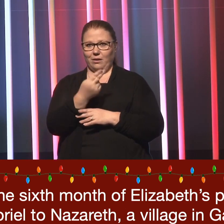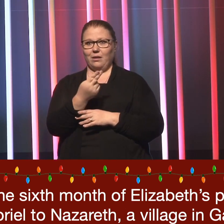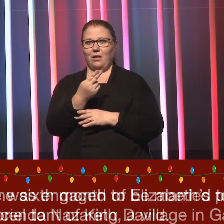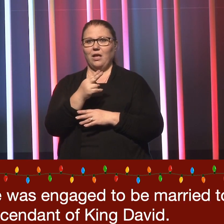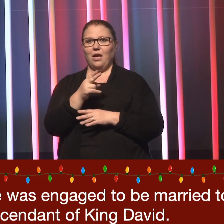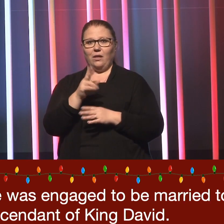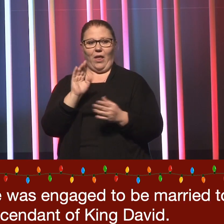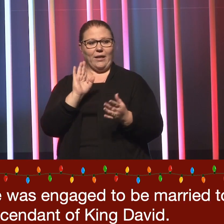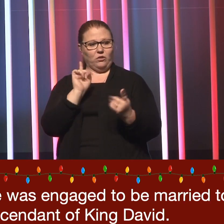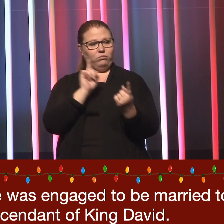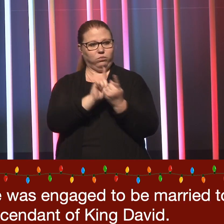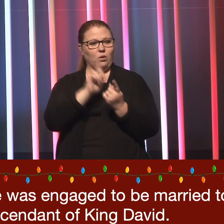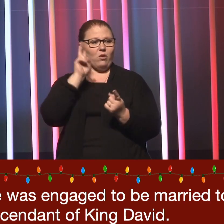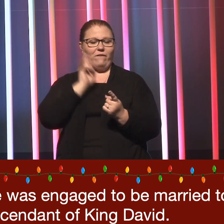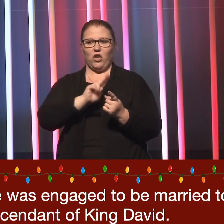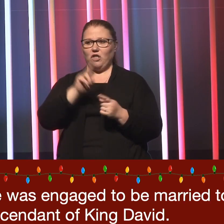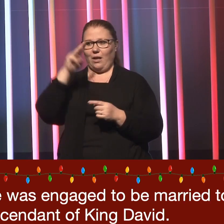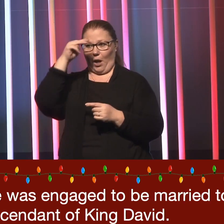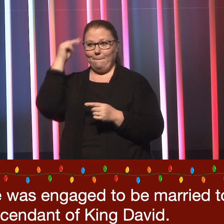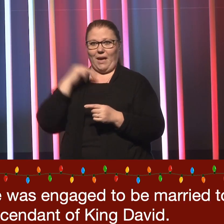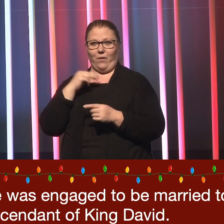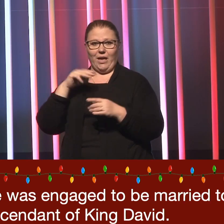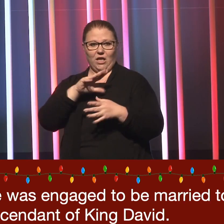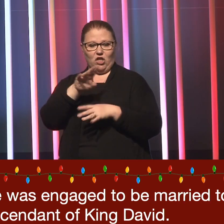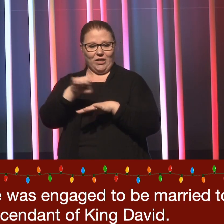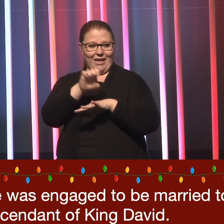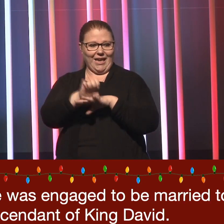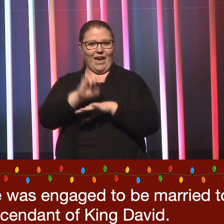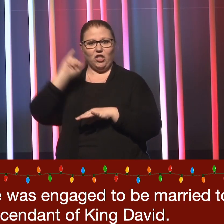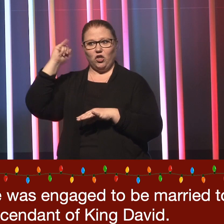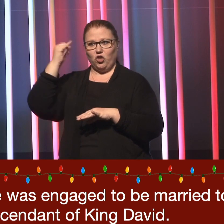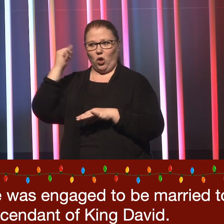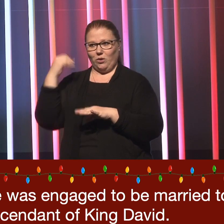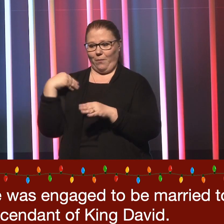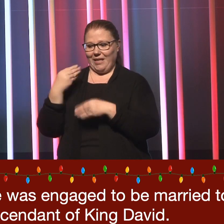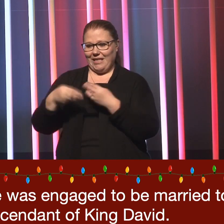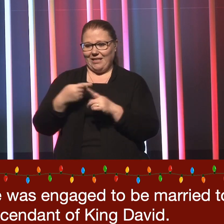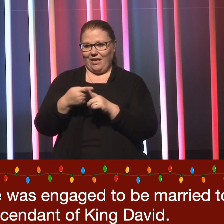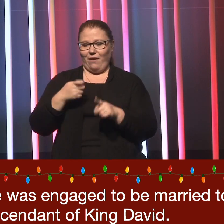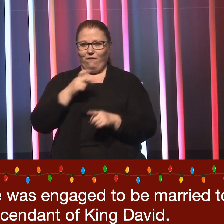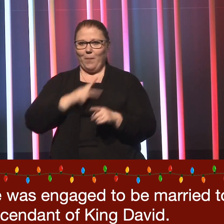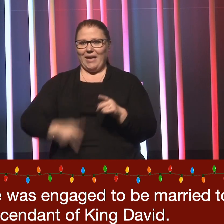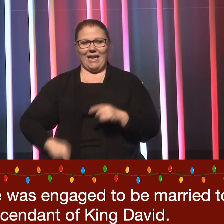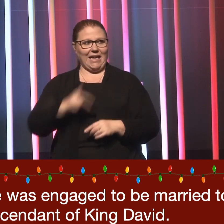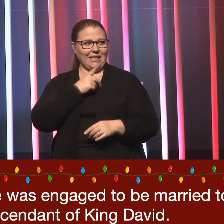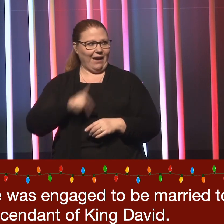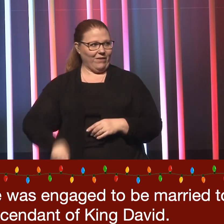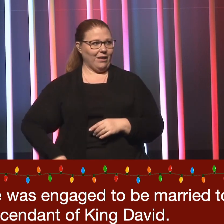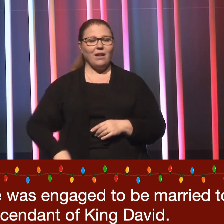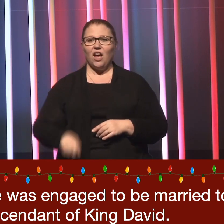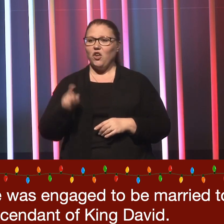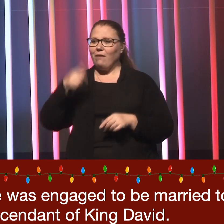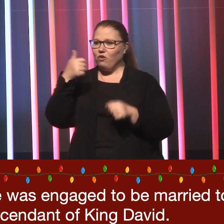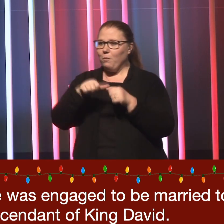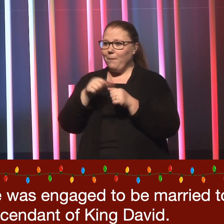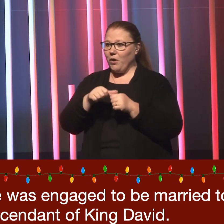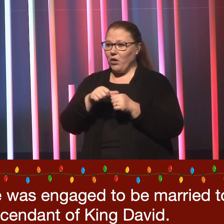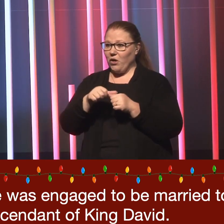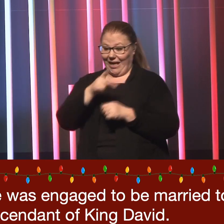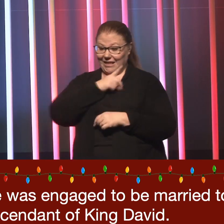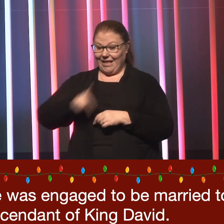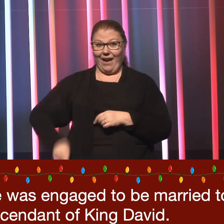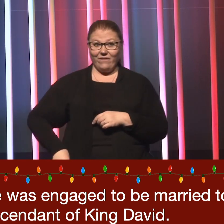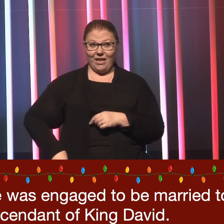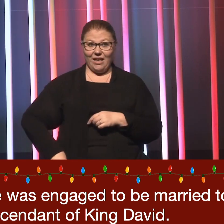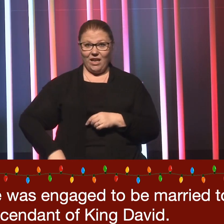named Mary. She was engaged to be married to a man named Joseph, a descendant of King David. Now, you got to remember that David was the king of